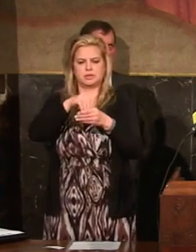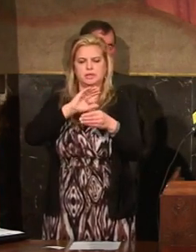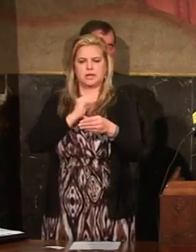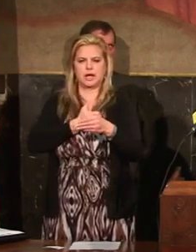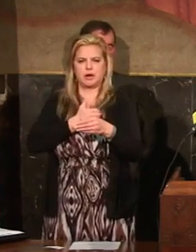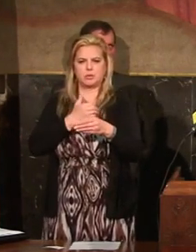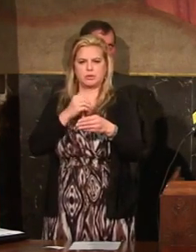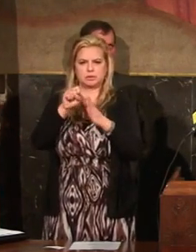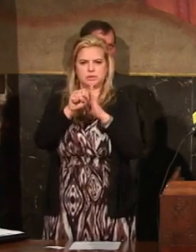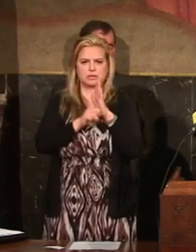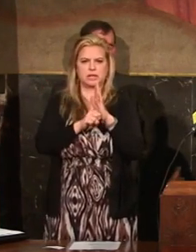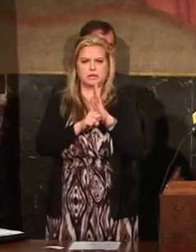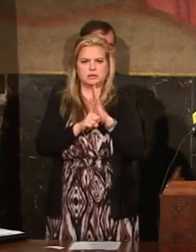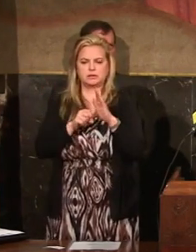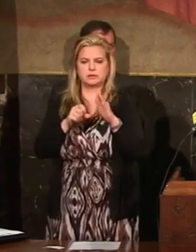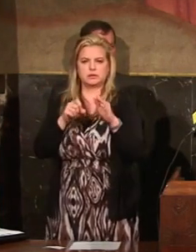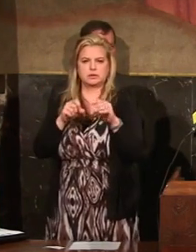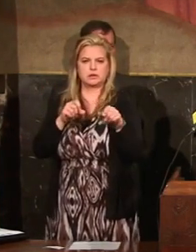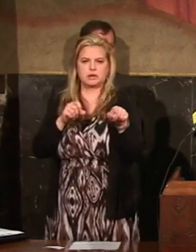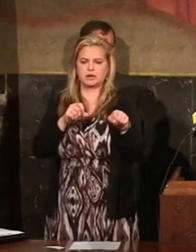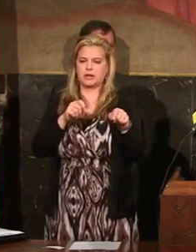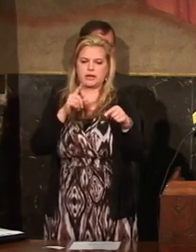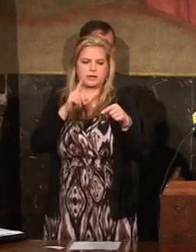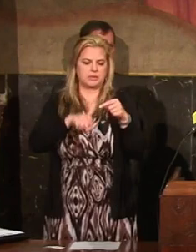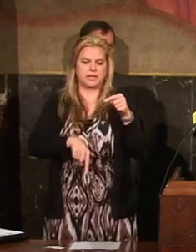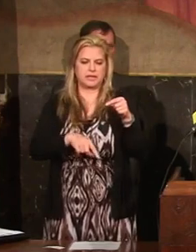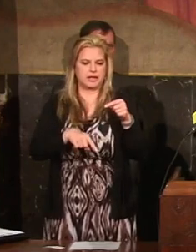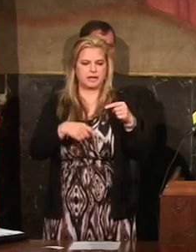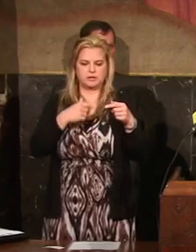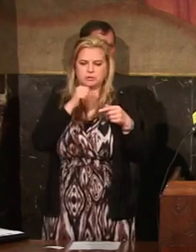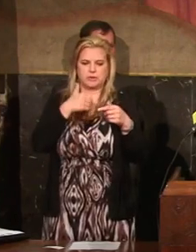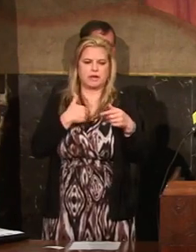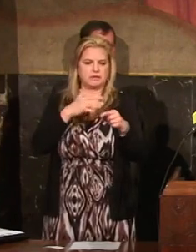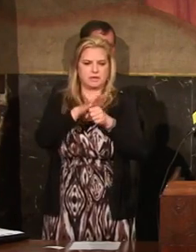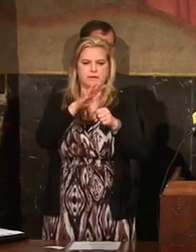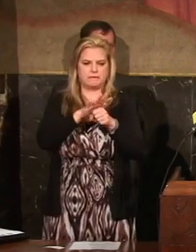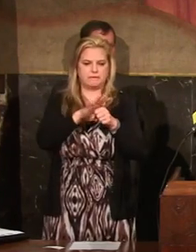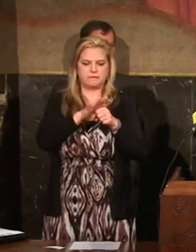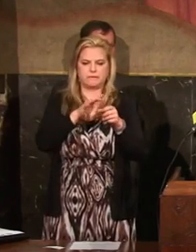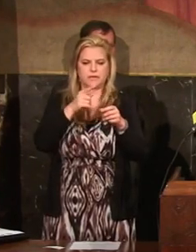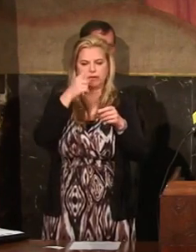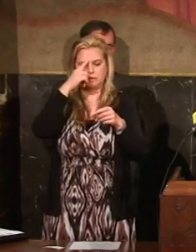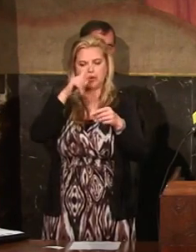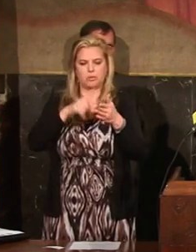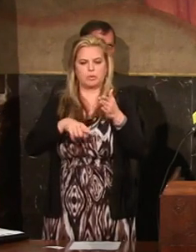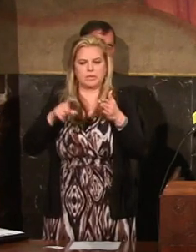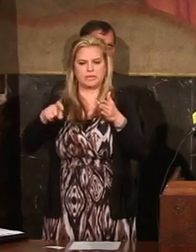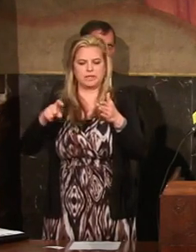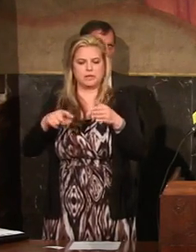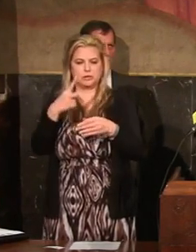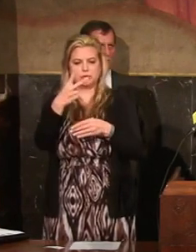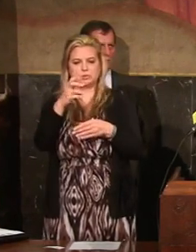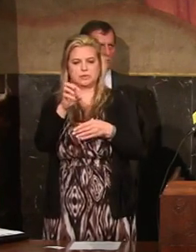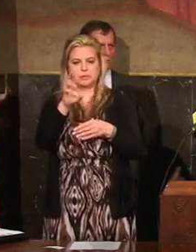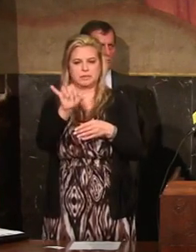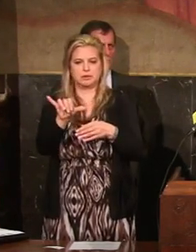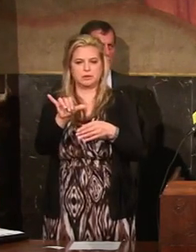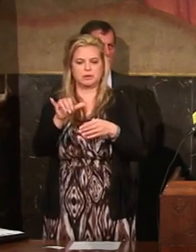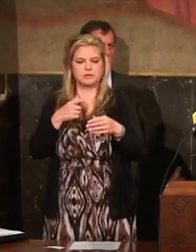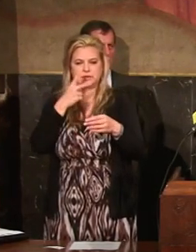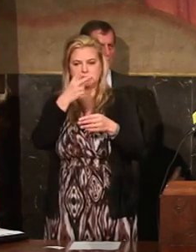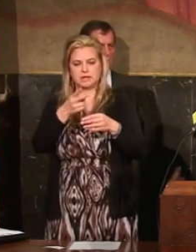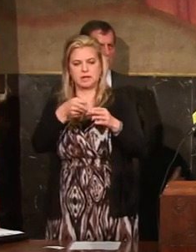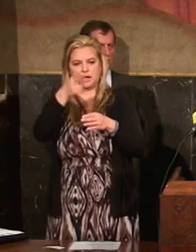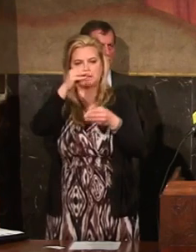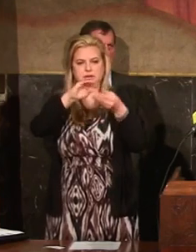state, which would not be able to meet the capacity that we need. 2 cemeteries have seen the highest number of burials